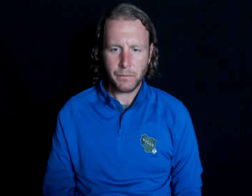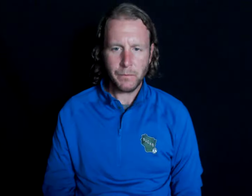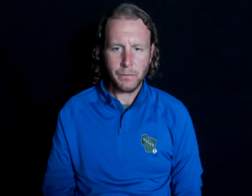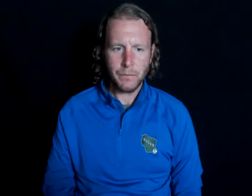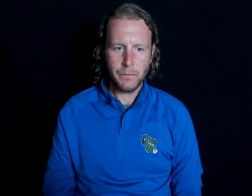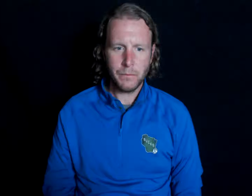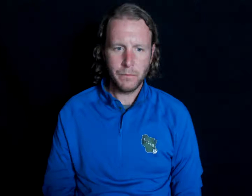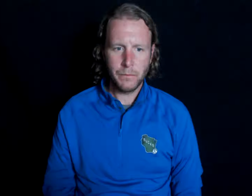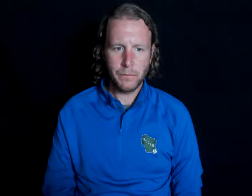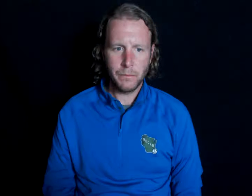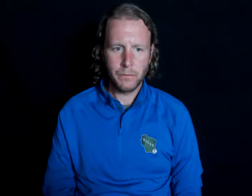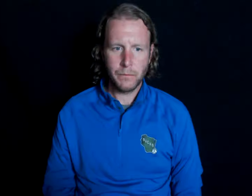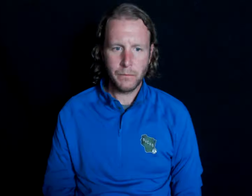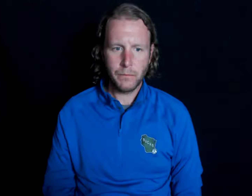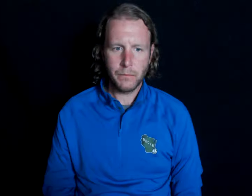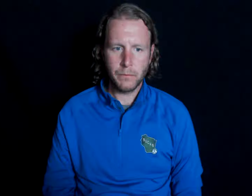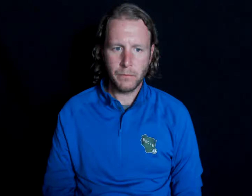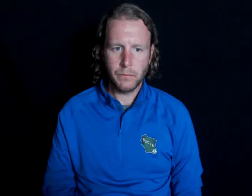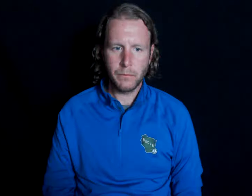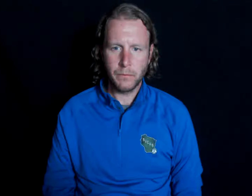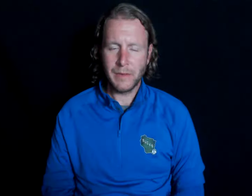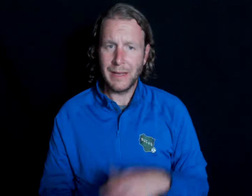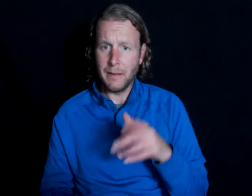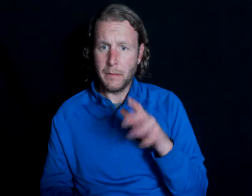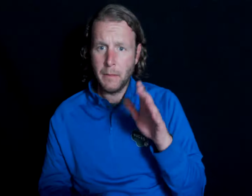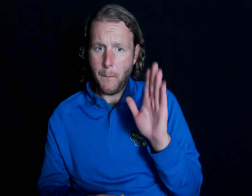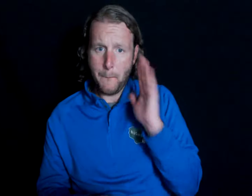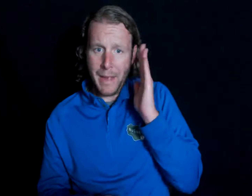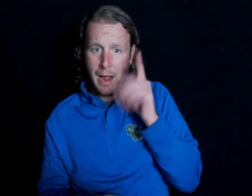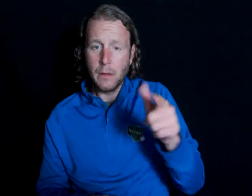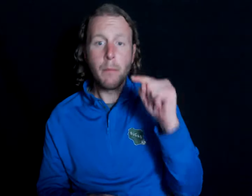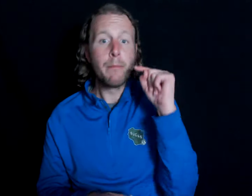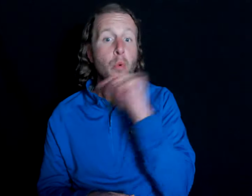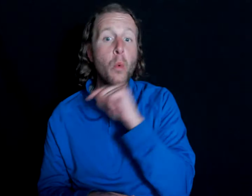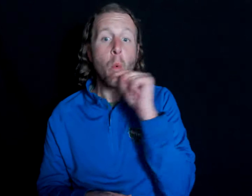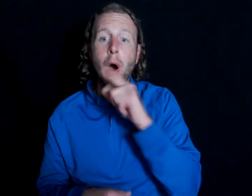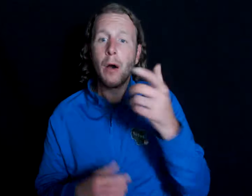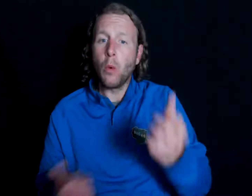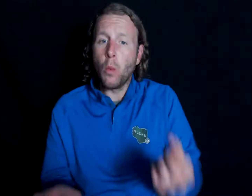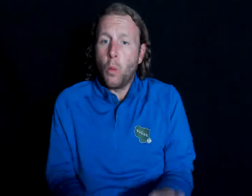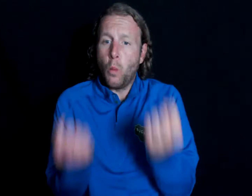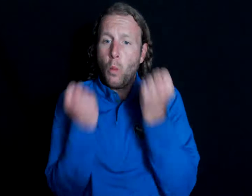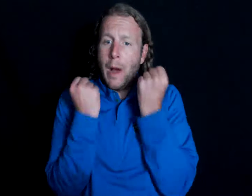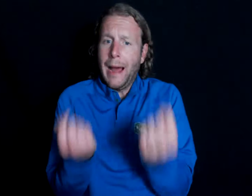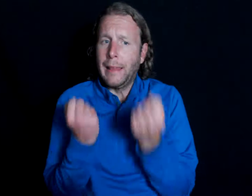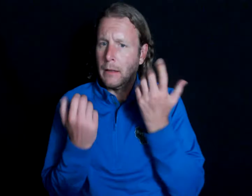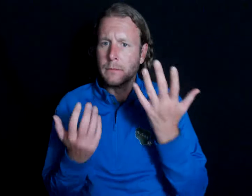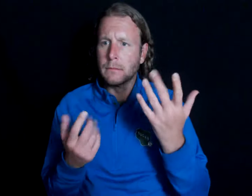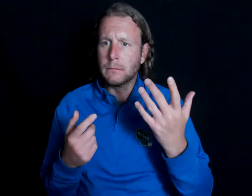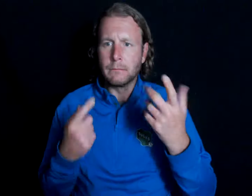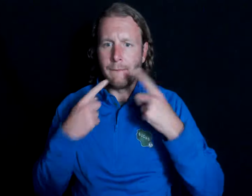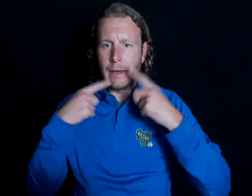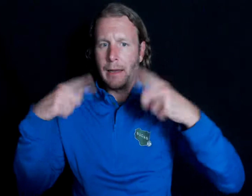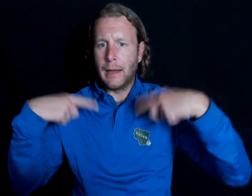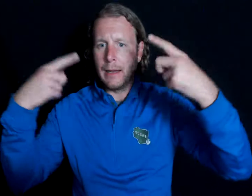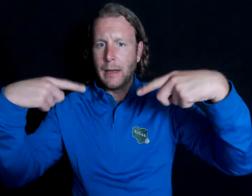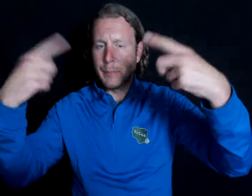have become stuff of legend around Milwaukee now. They have, and they've even expanded past that with them challenging The Rock to